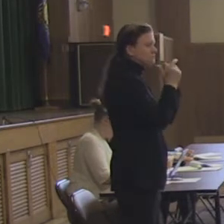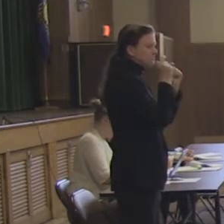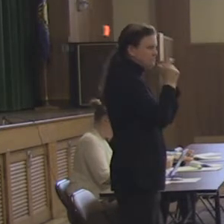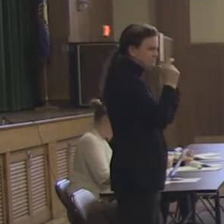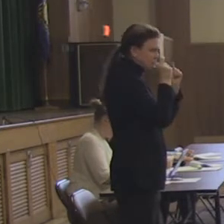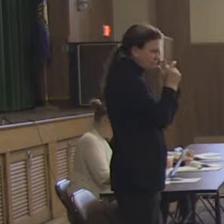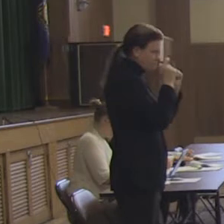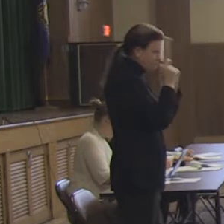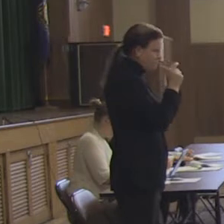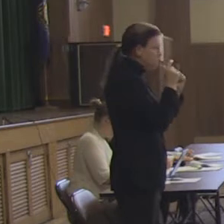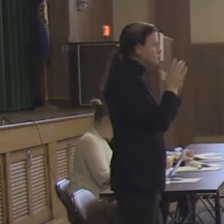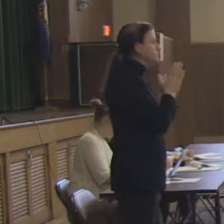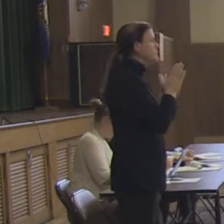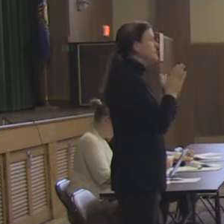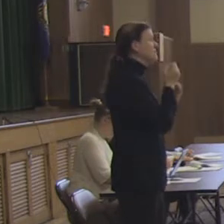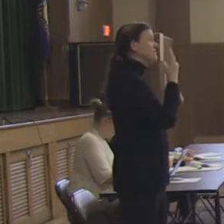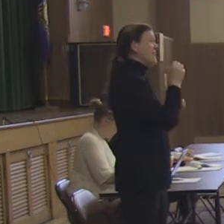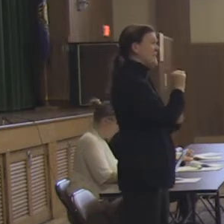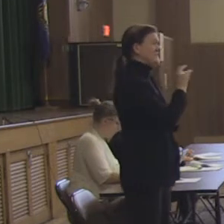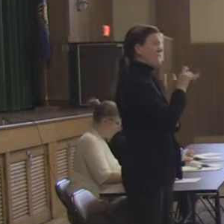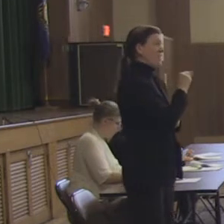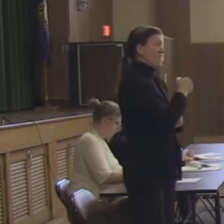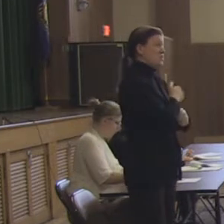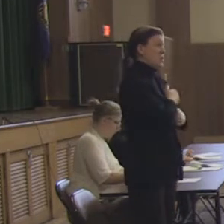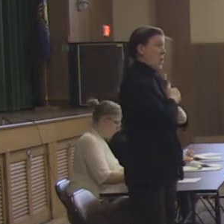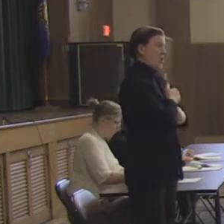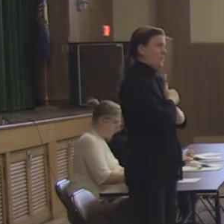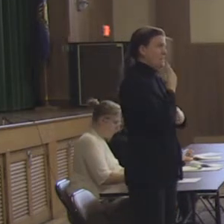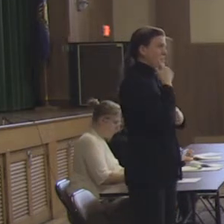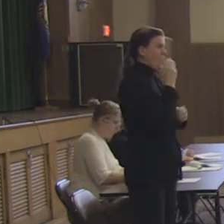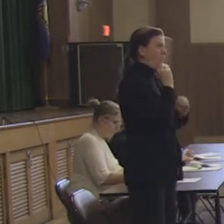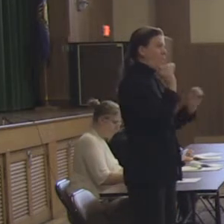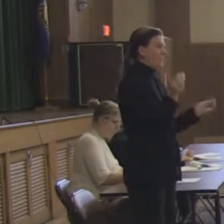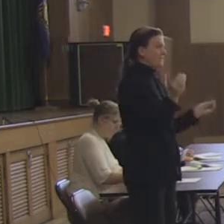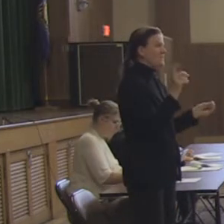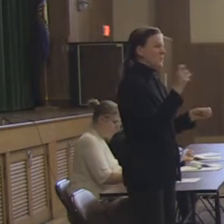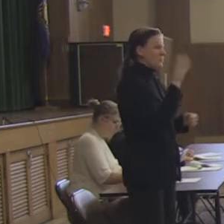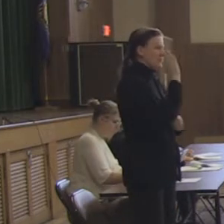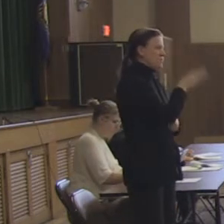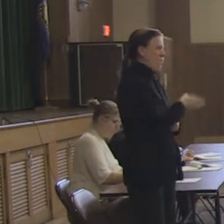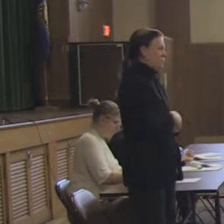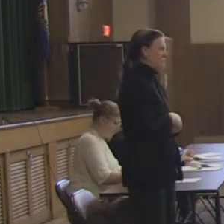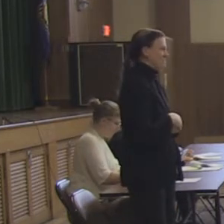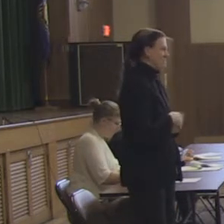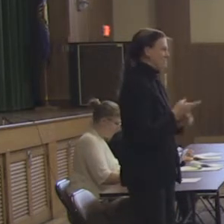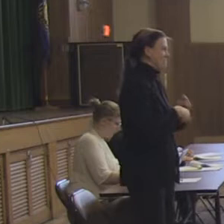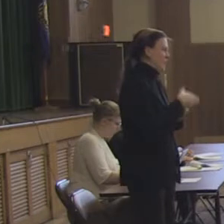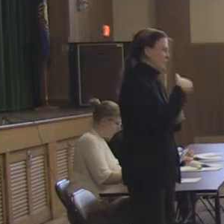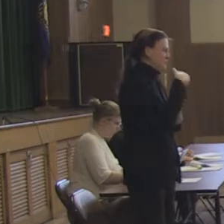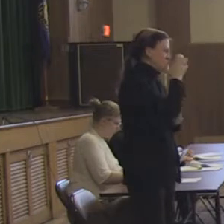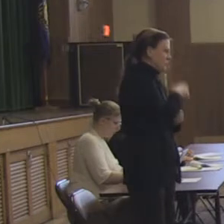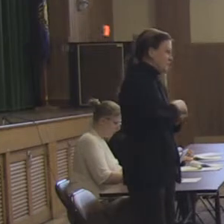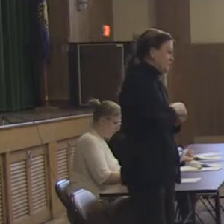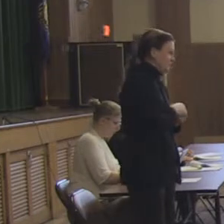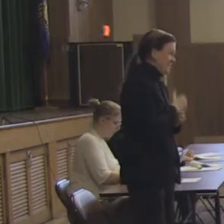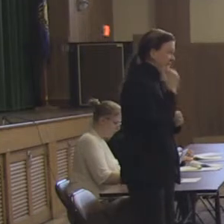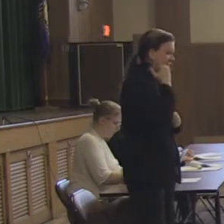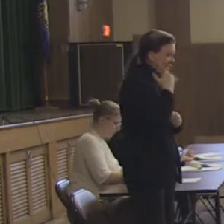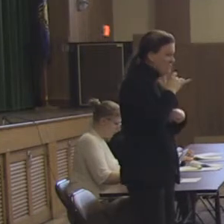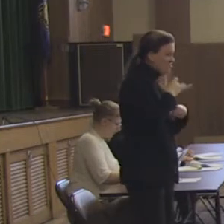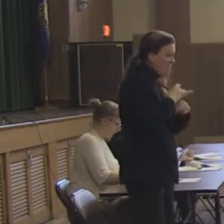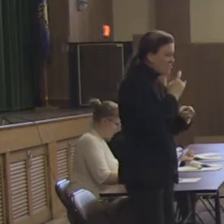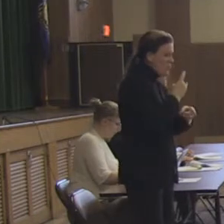of the regulations with Salvation Army to be in one of their programs is, well, you can't drink. And if you do, and if you